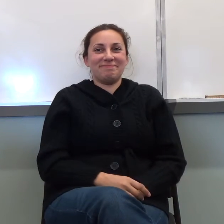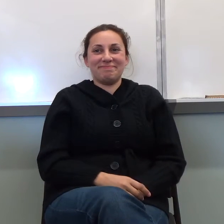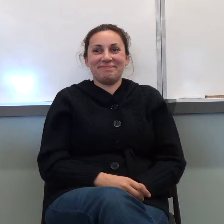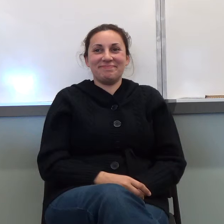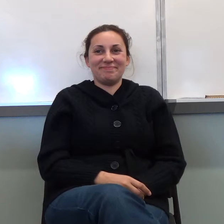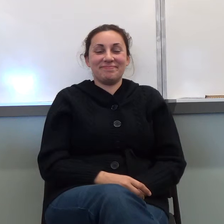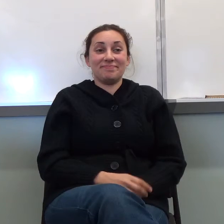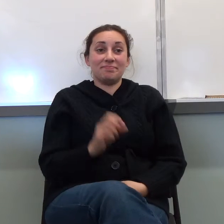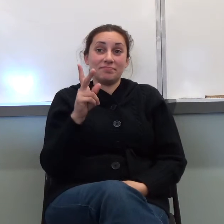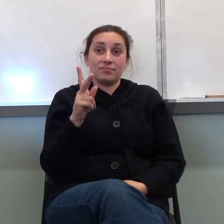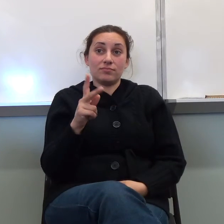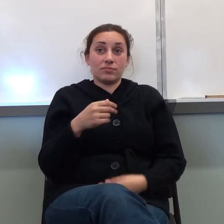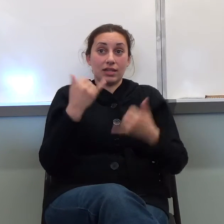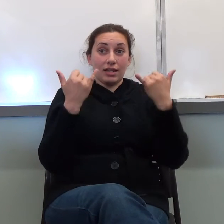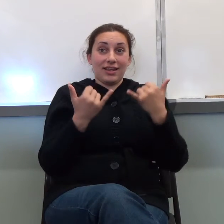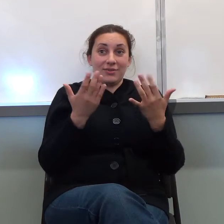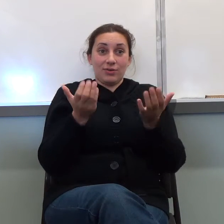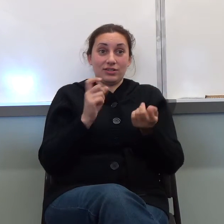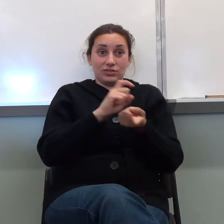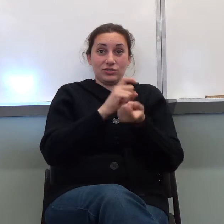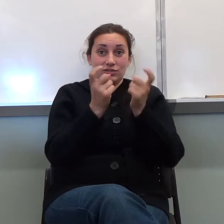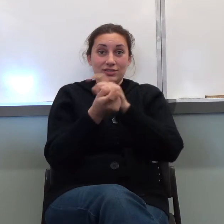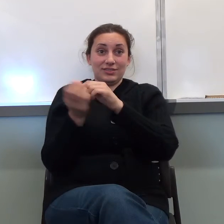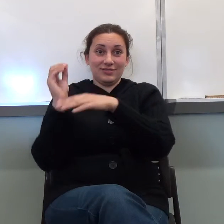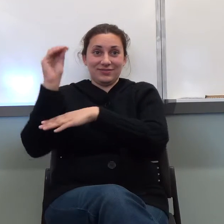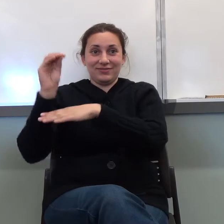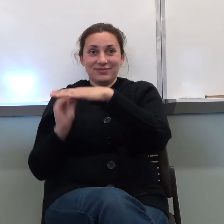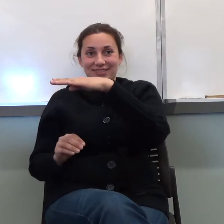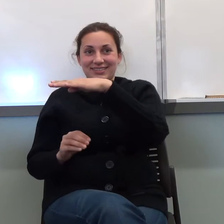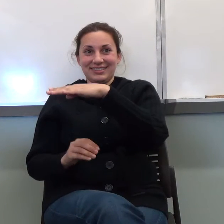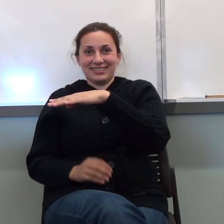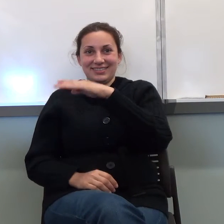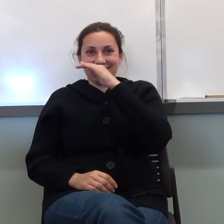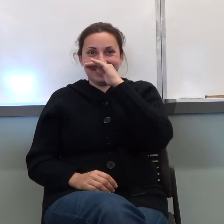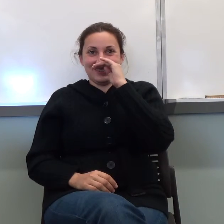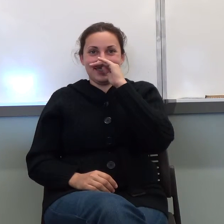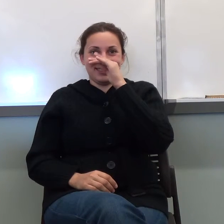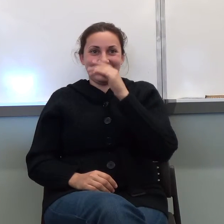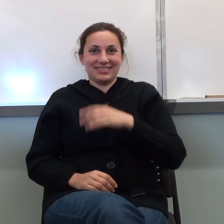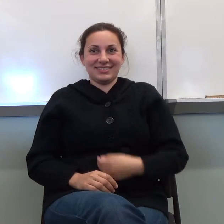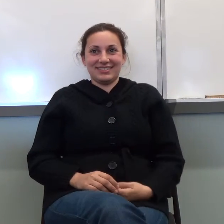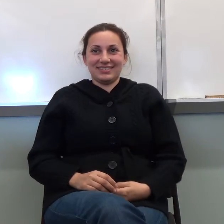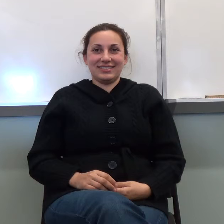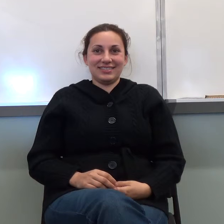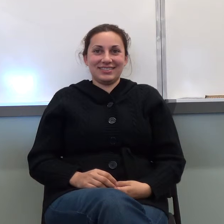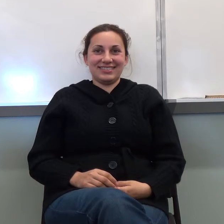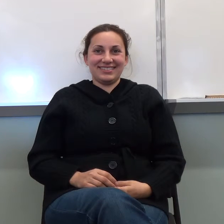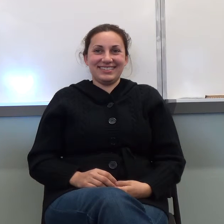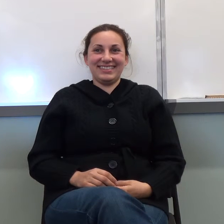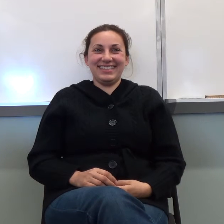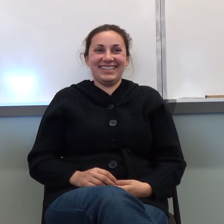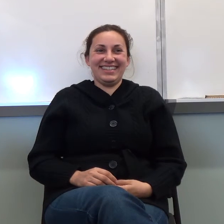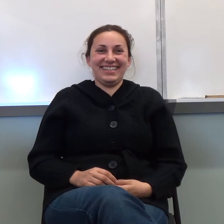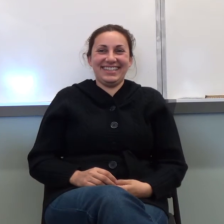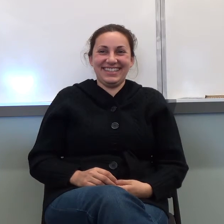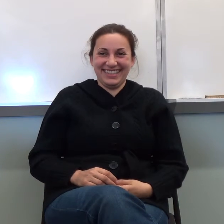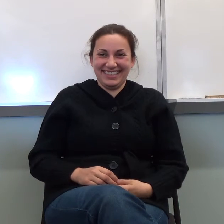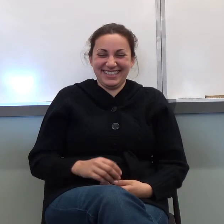Now, if we wanted to go to a fraction, instead of multiplying by 0.01, that is 1/100. So we